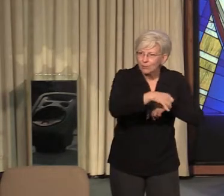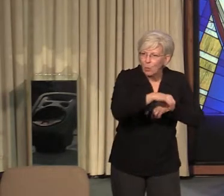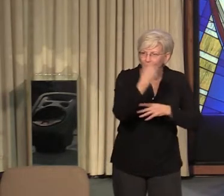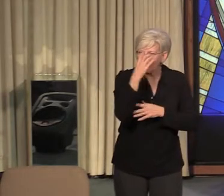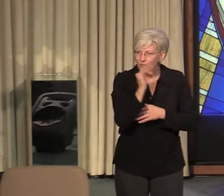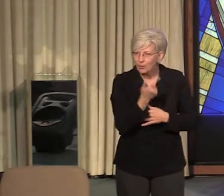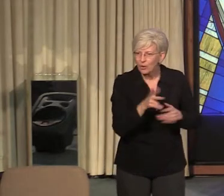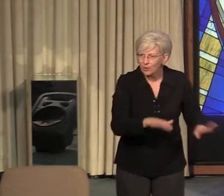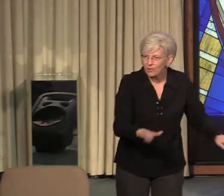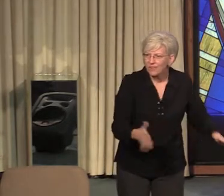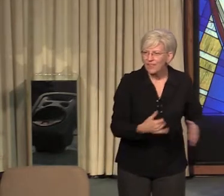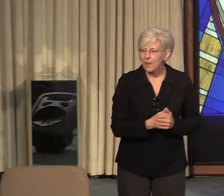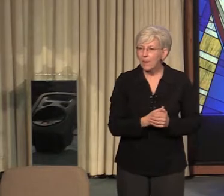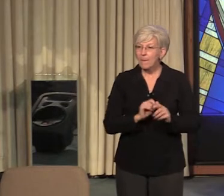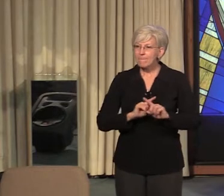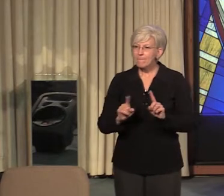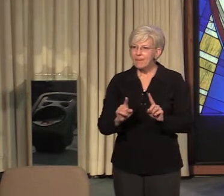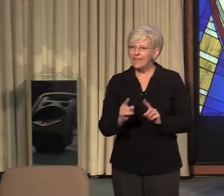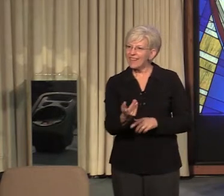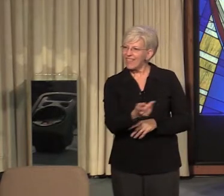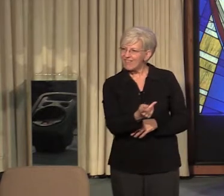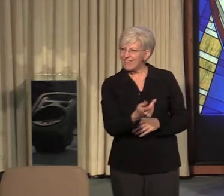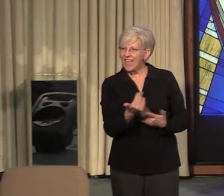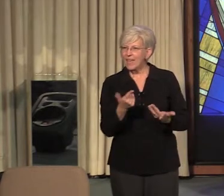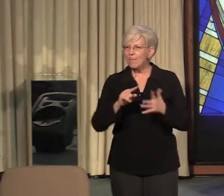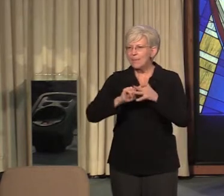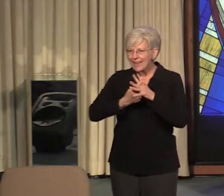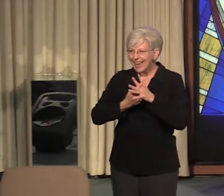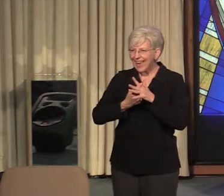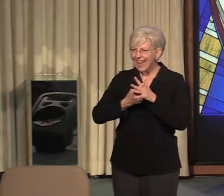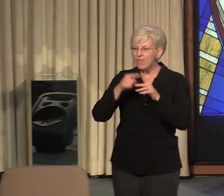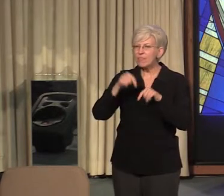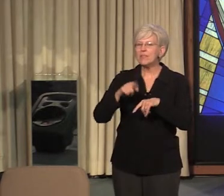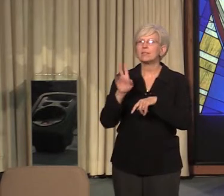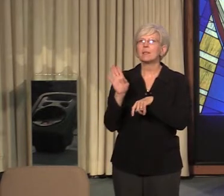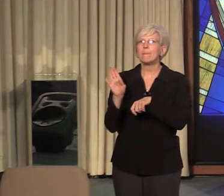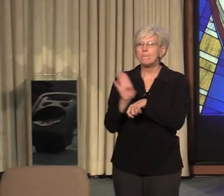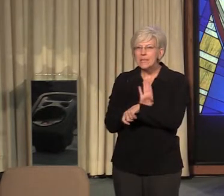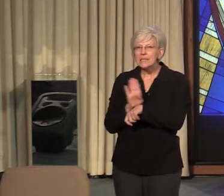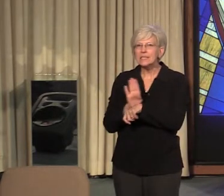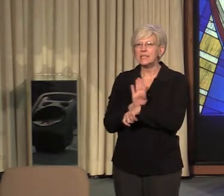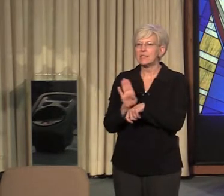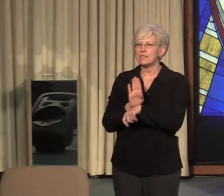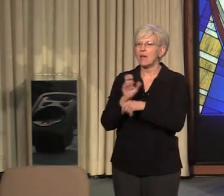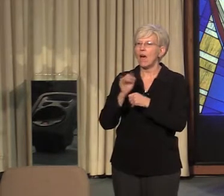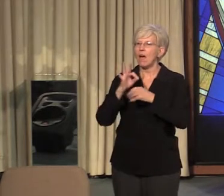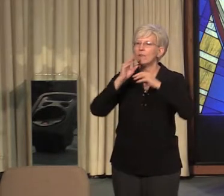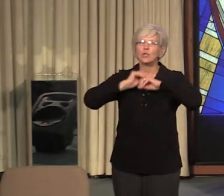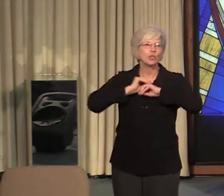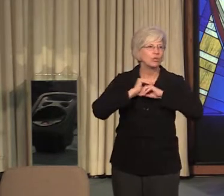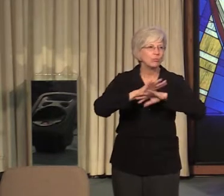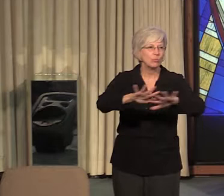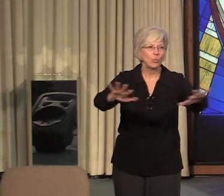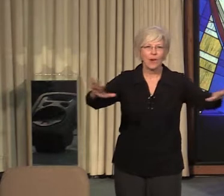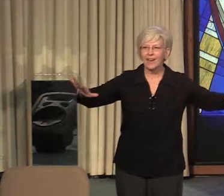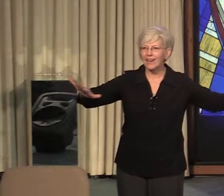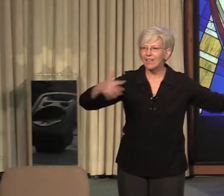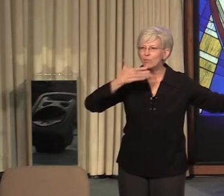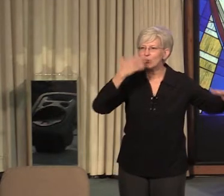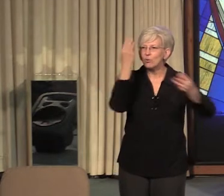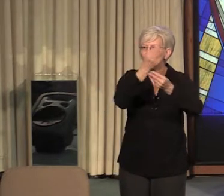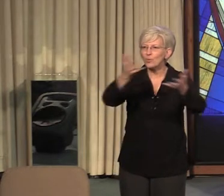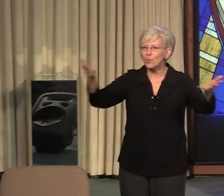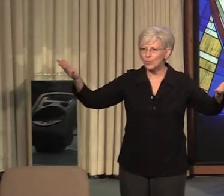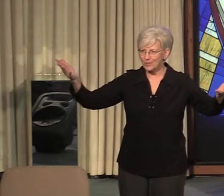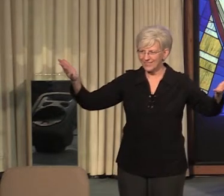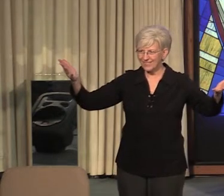But they began this business of spreading the good news, you